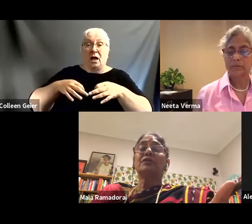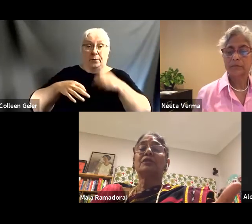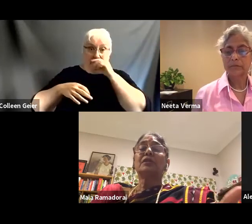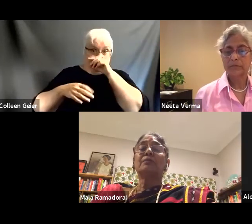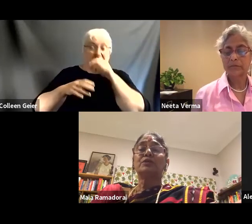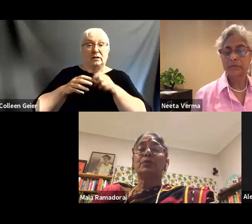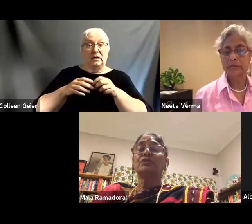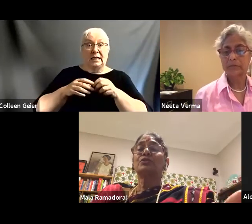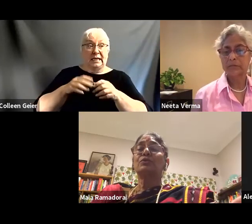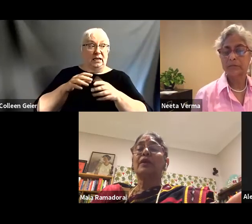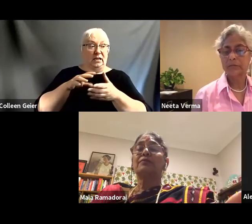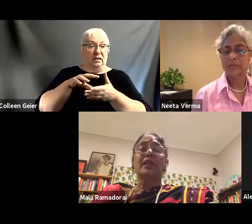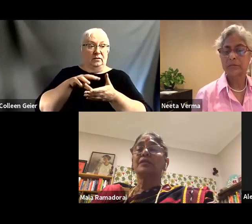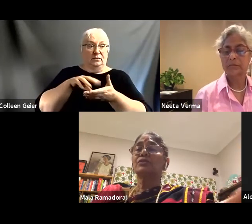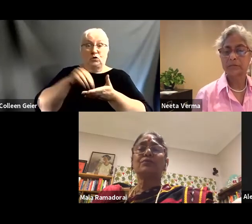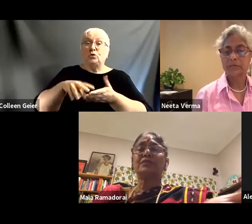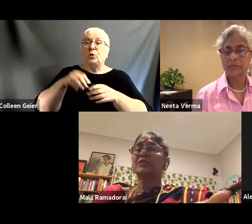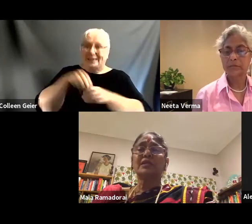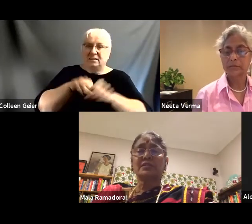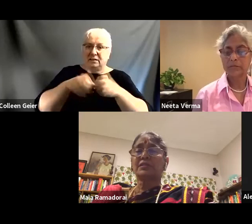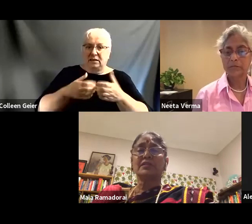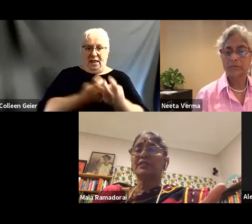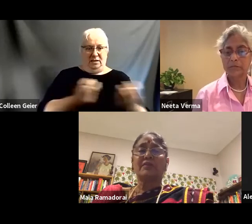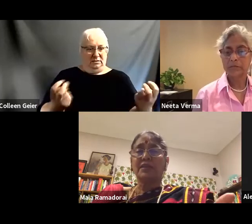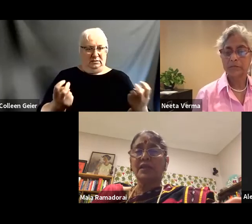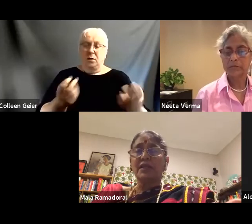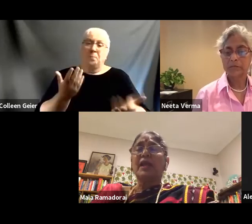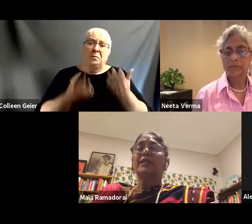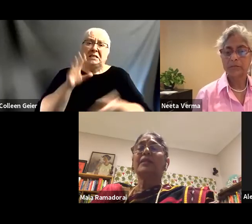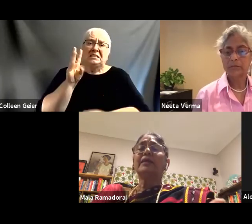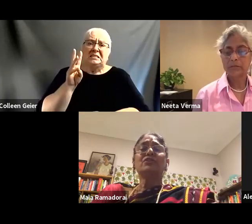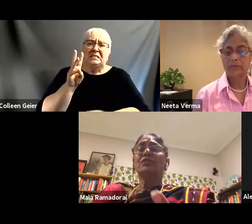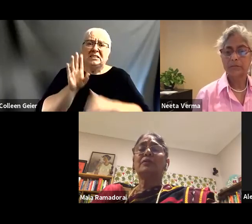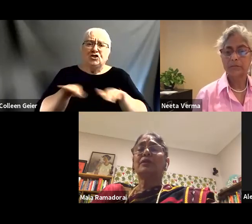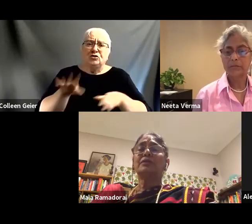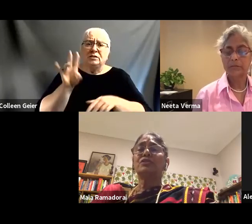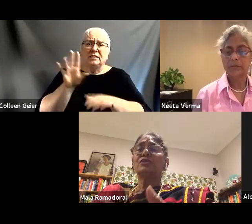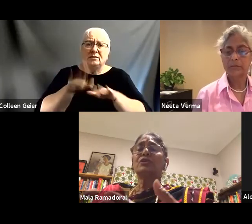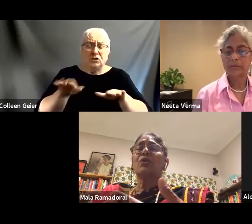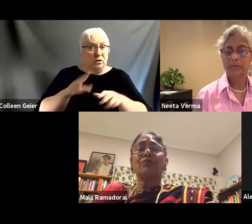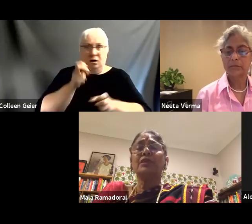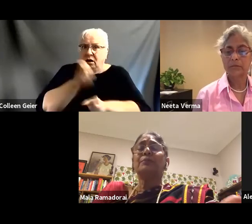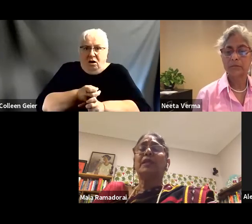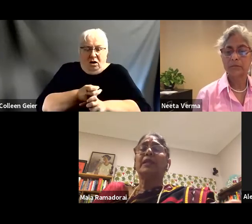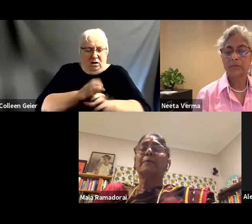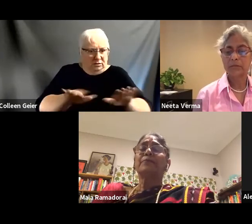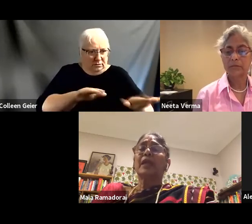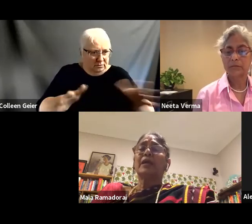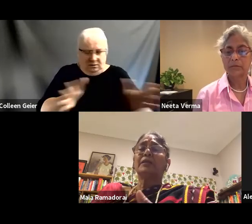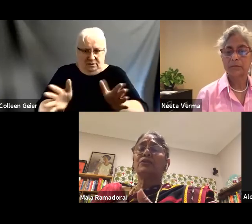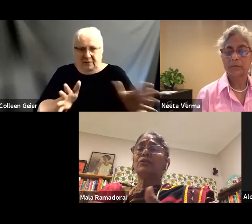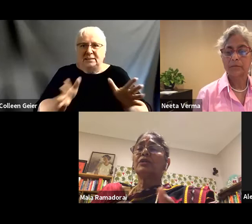have children in my special school have classes of 6 and 7. And there the teachers are often